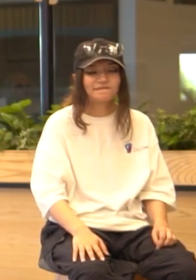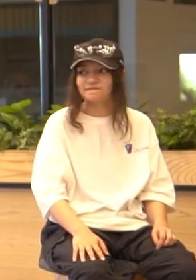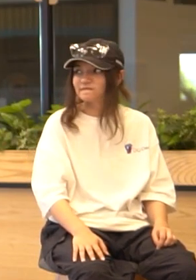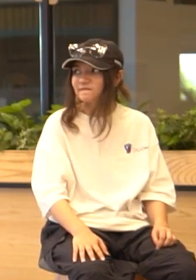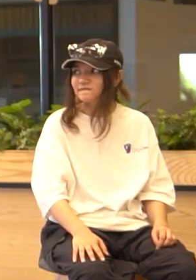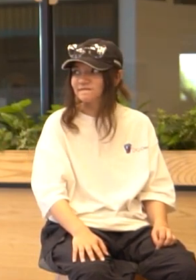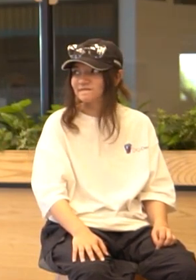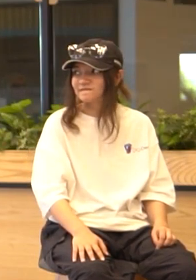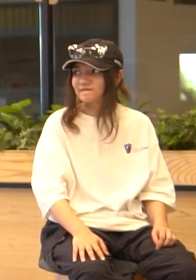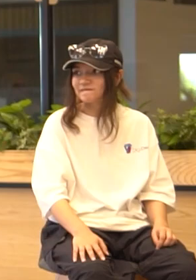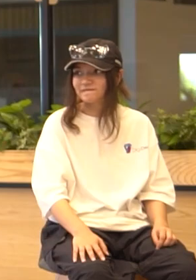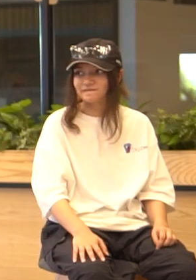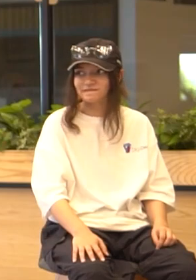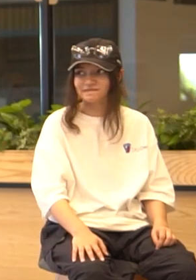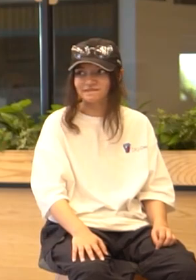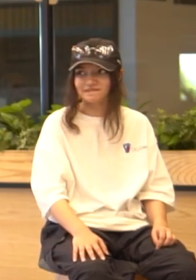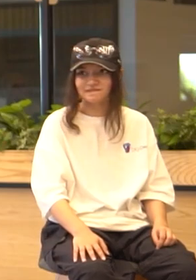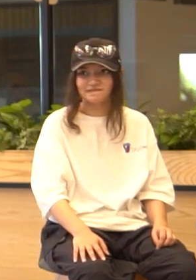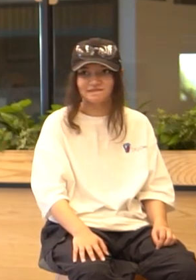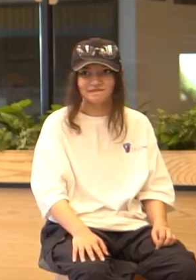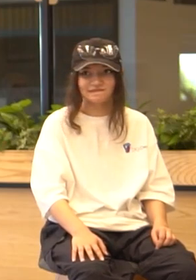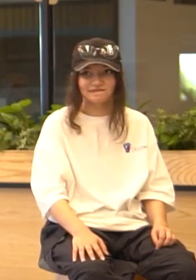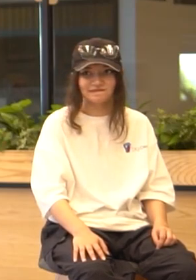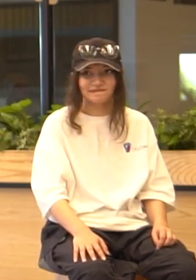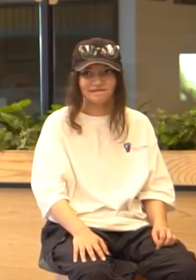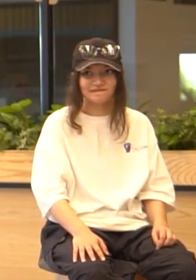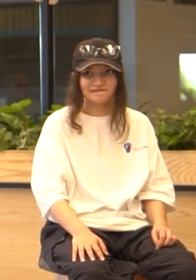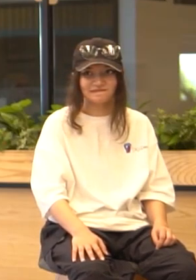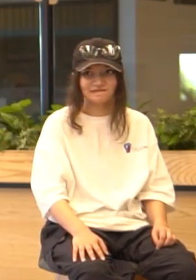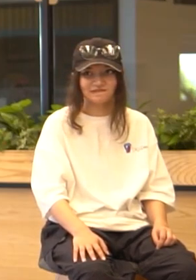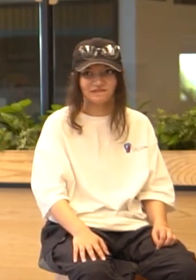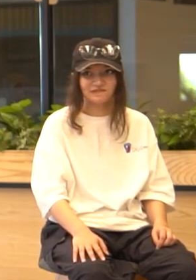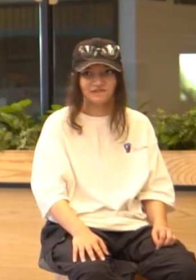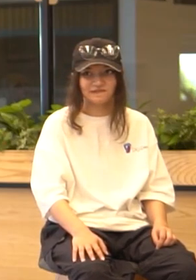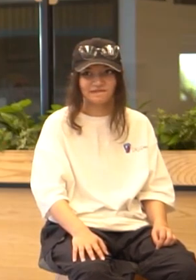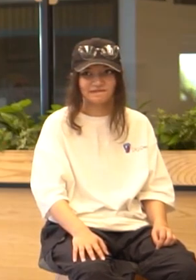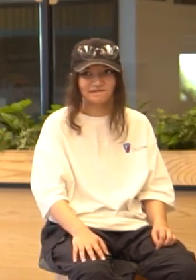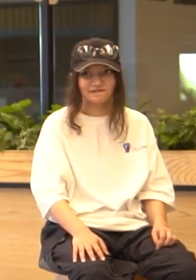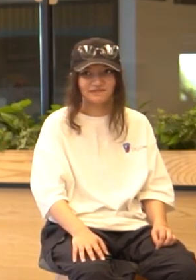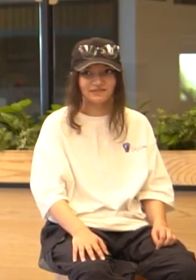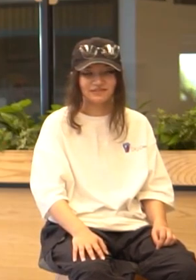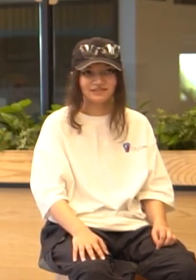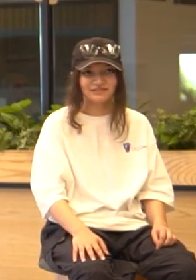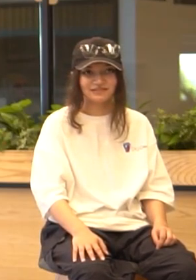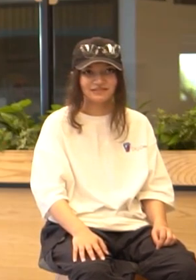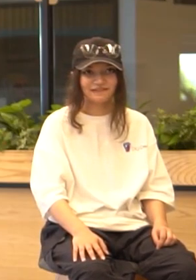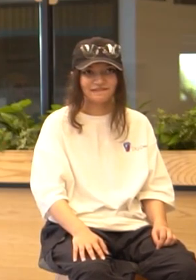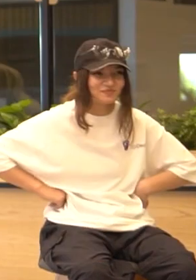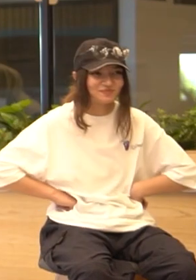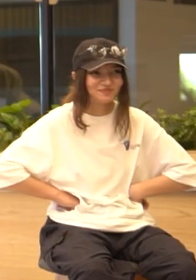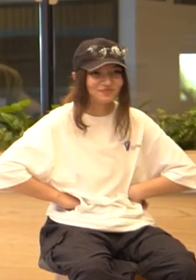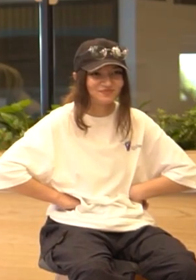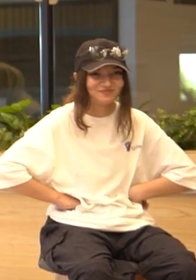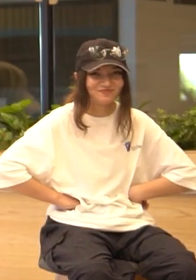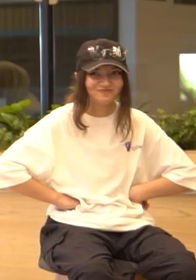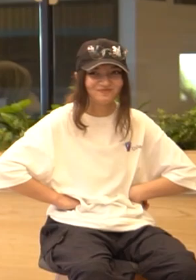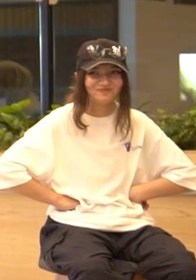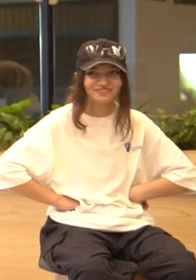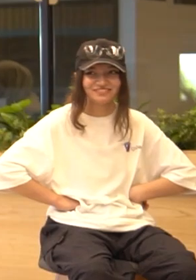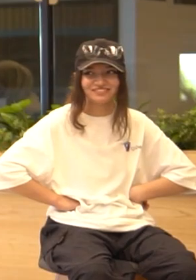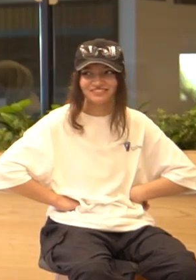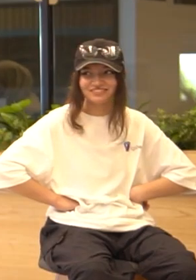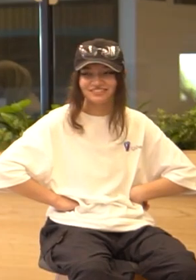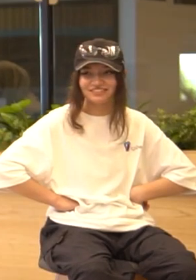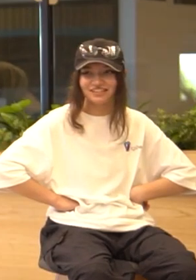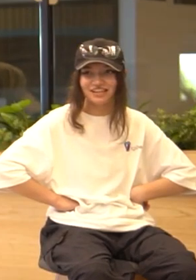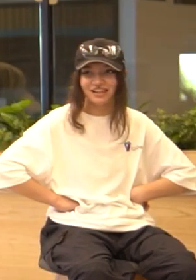I actually just use a trackpad. I'm not good with graphic tablets, etc. Thank you. How do we achieve the